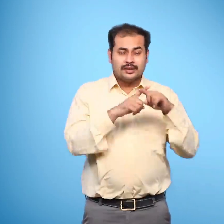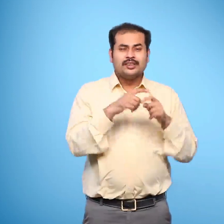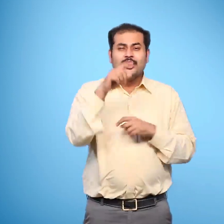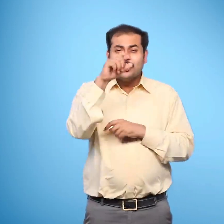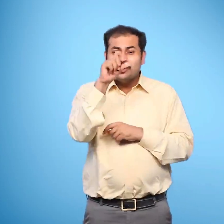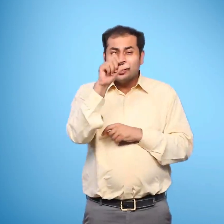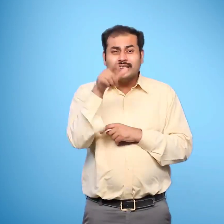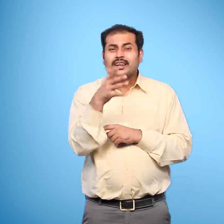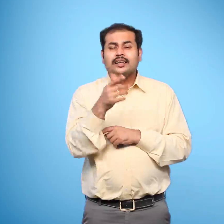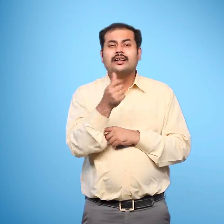and 1 rupee,